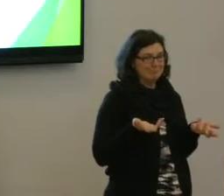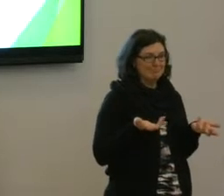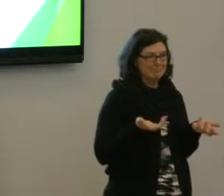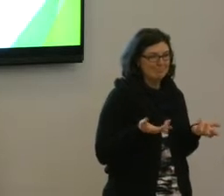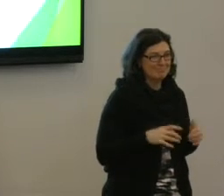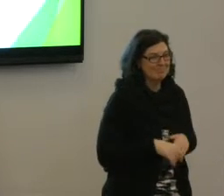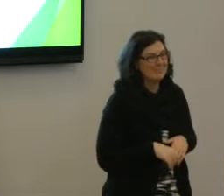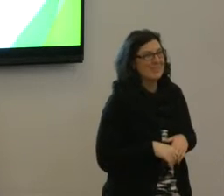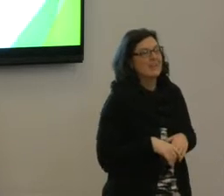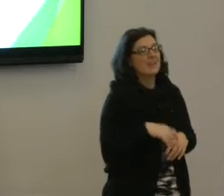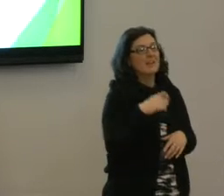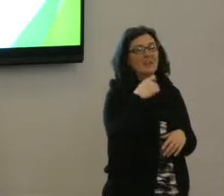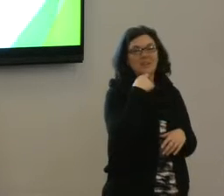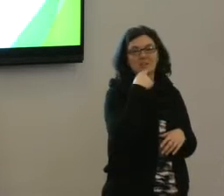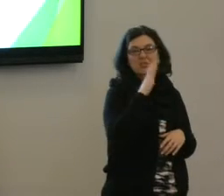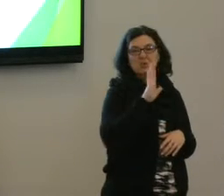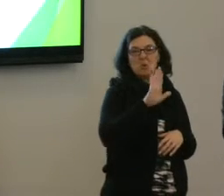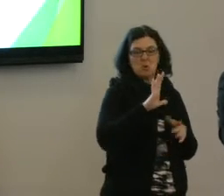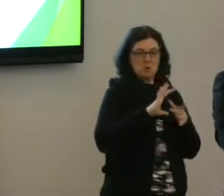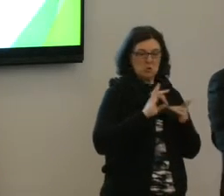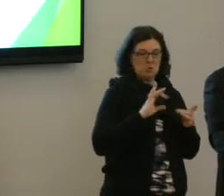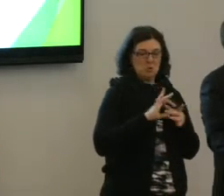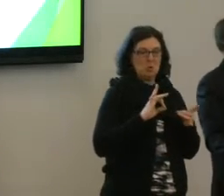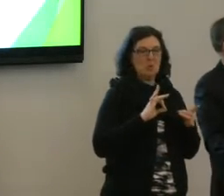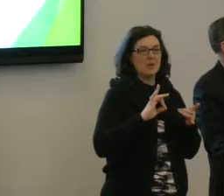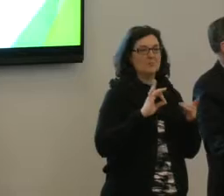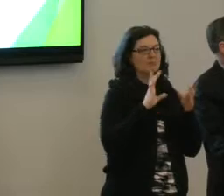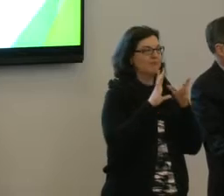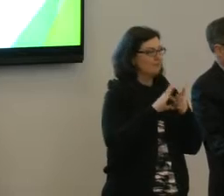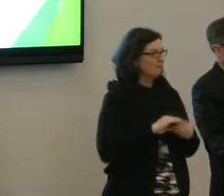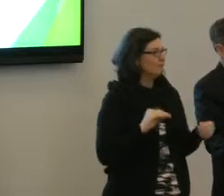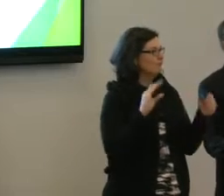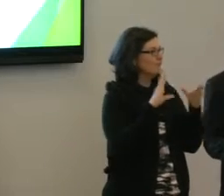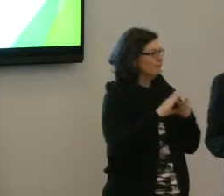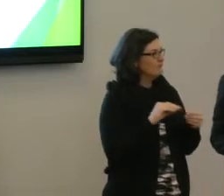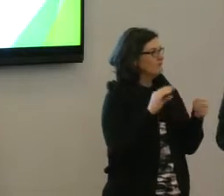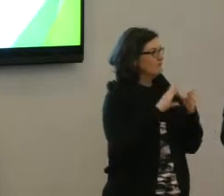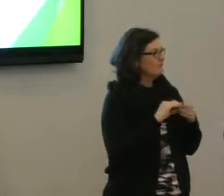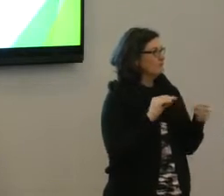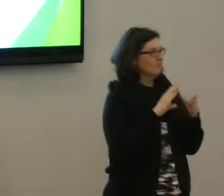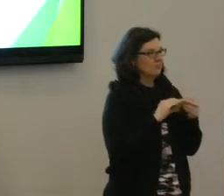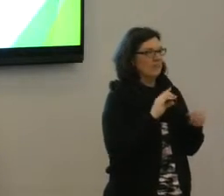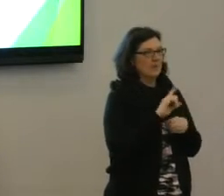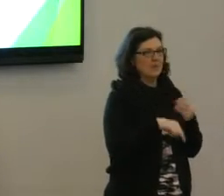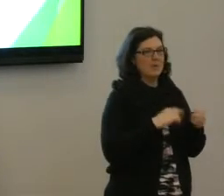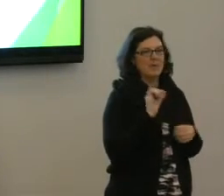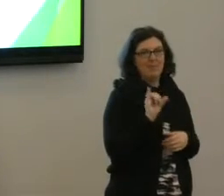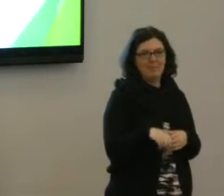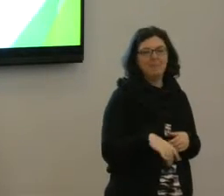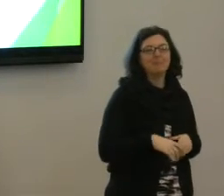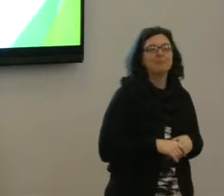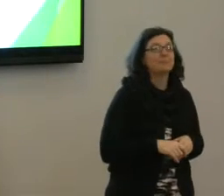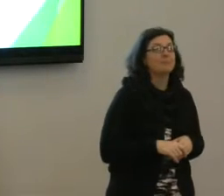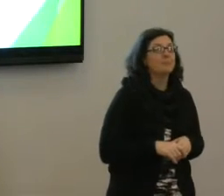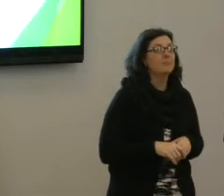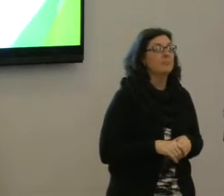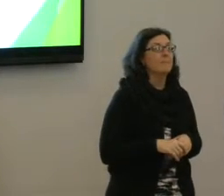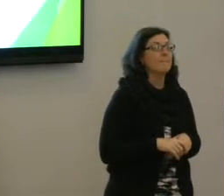And just telling her story about that and that. So it is the